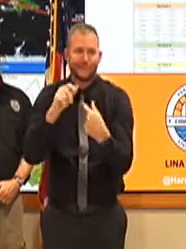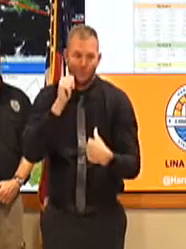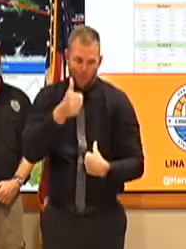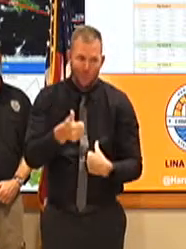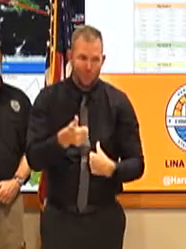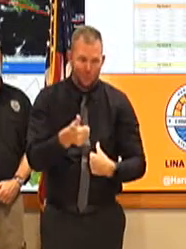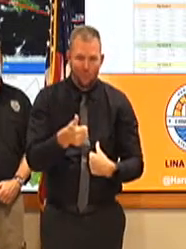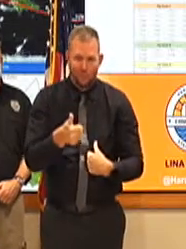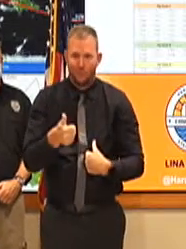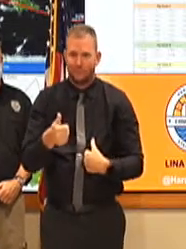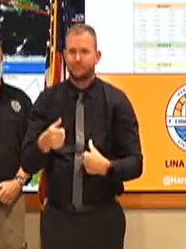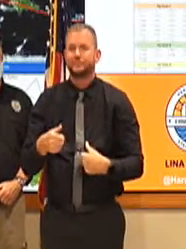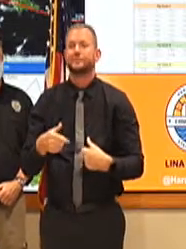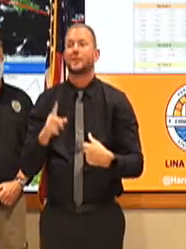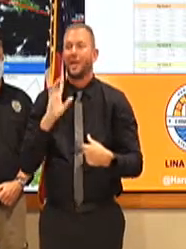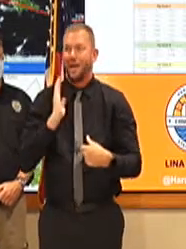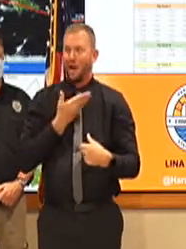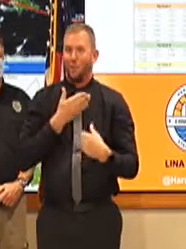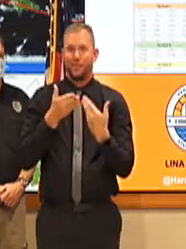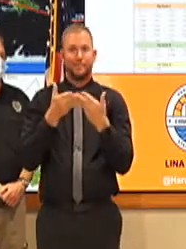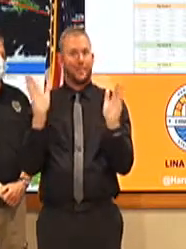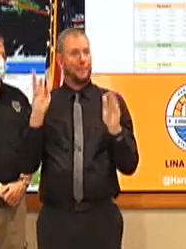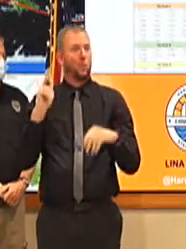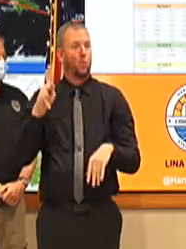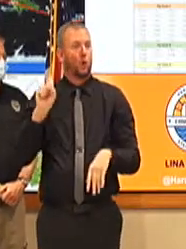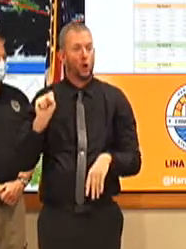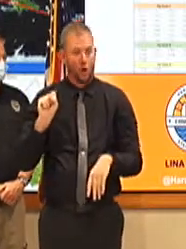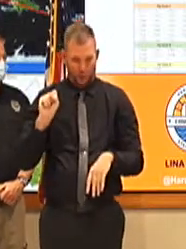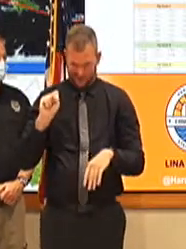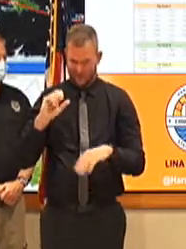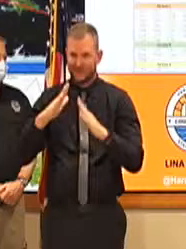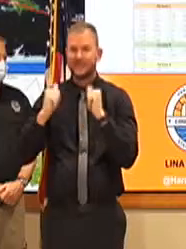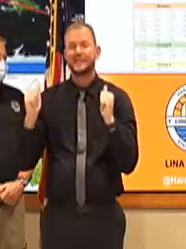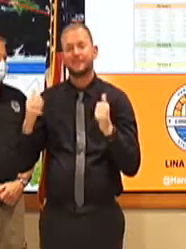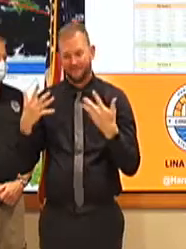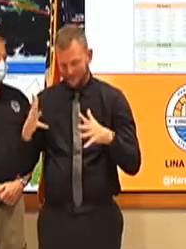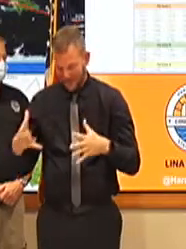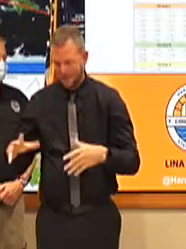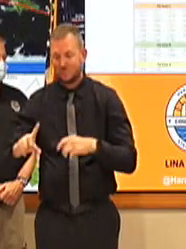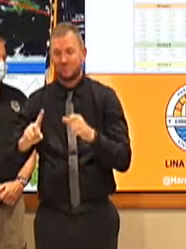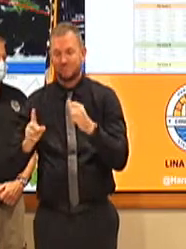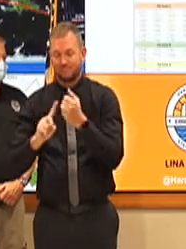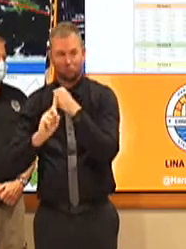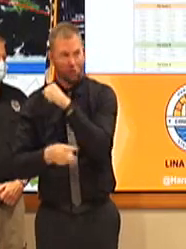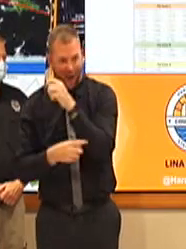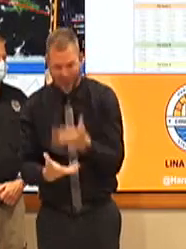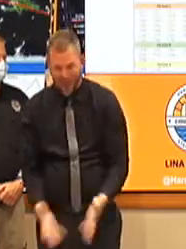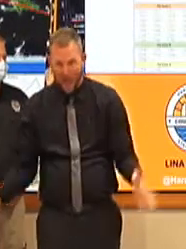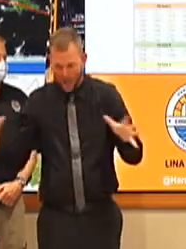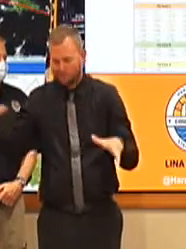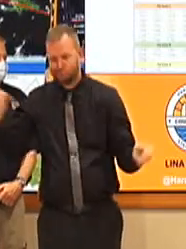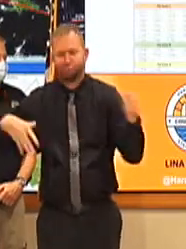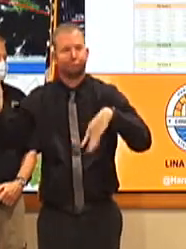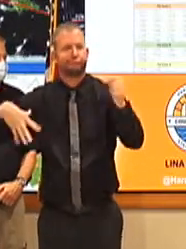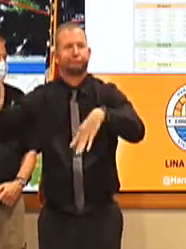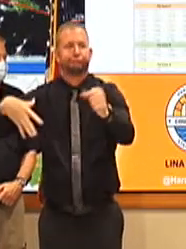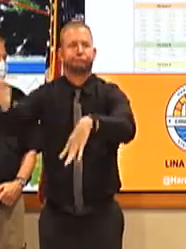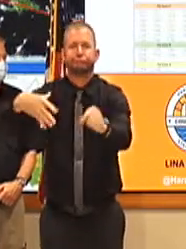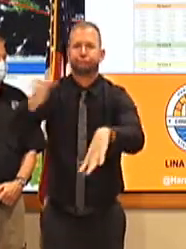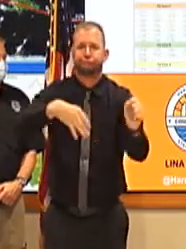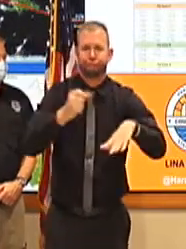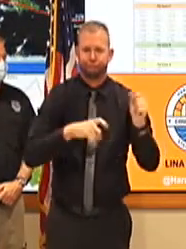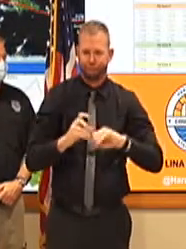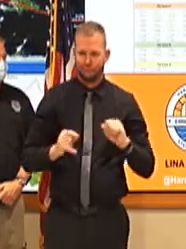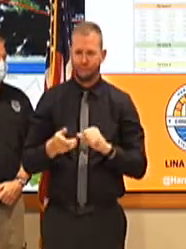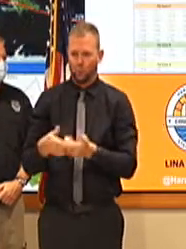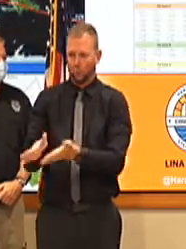also been out there, cleaning ditches and looking through our drainage systems. And then our General Service Department has been assessing all